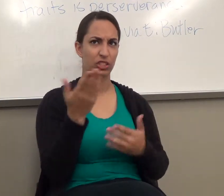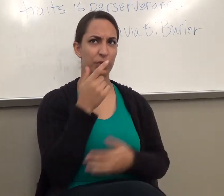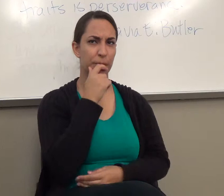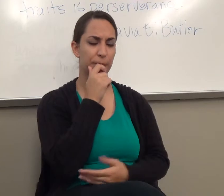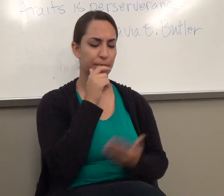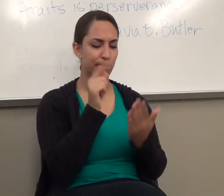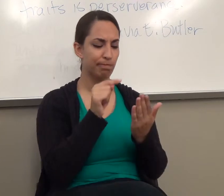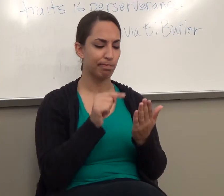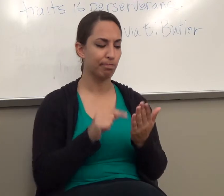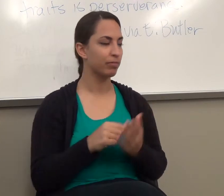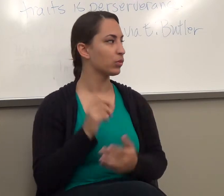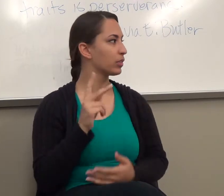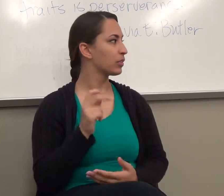Okay.